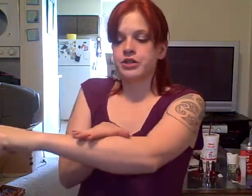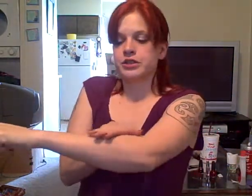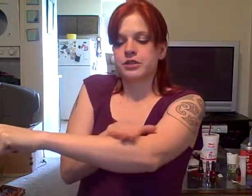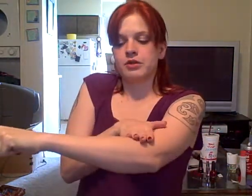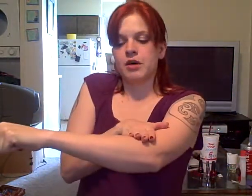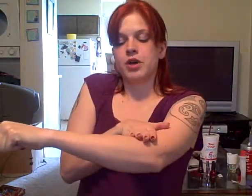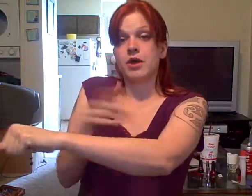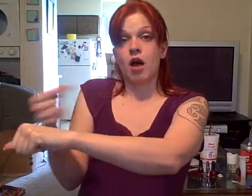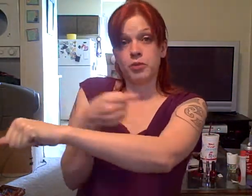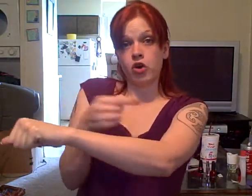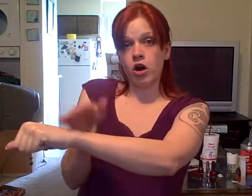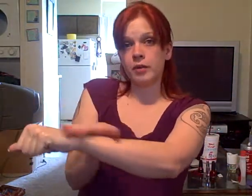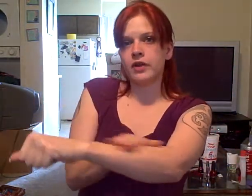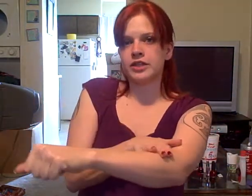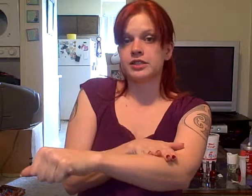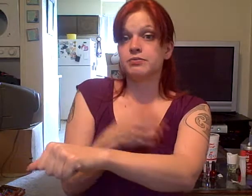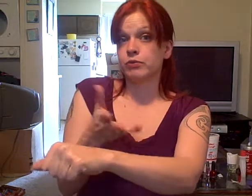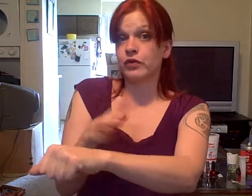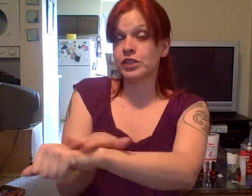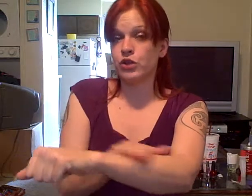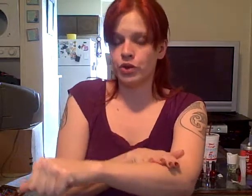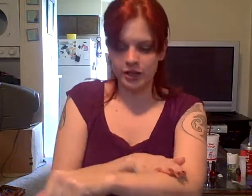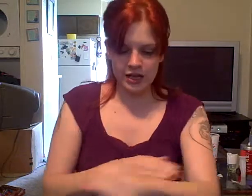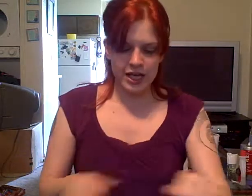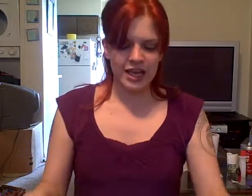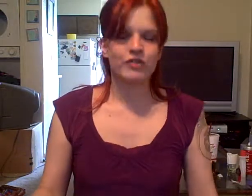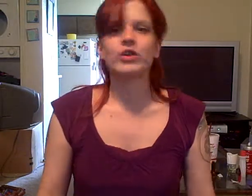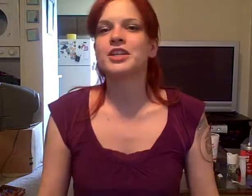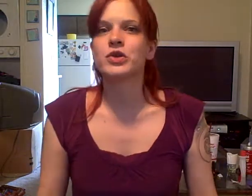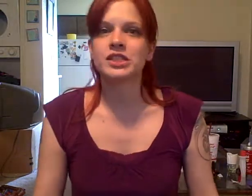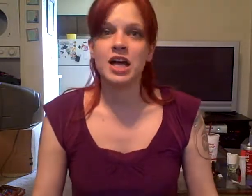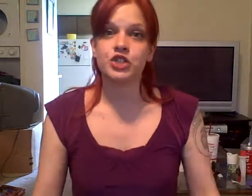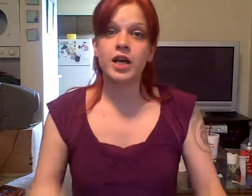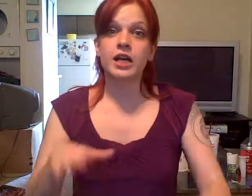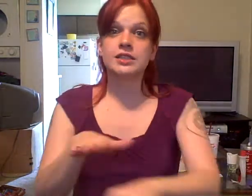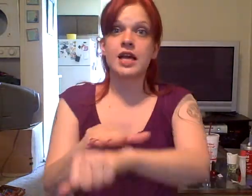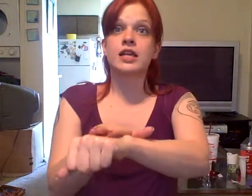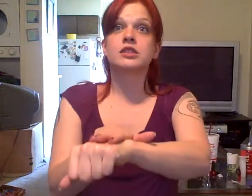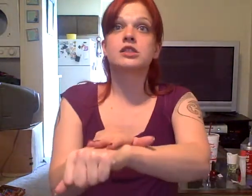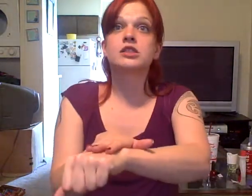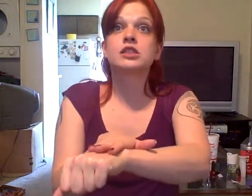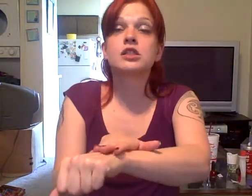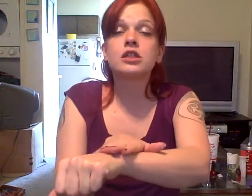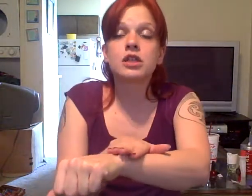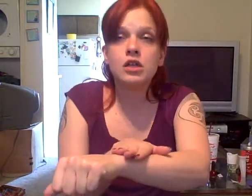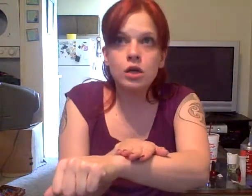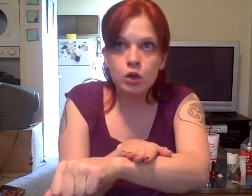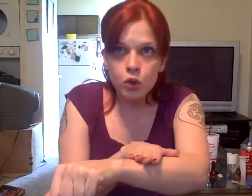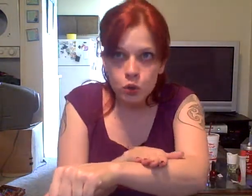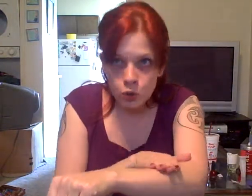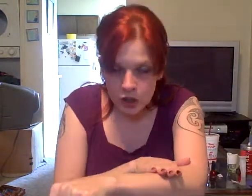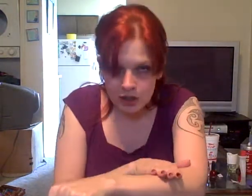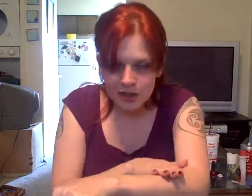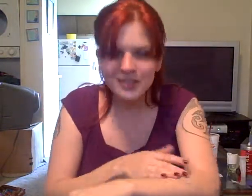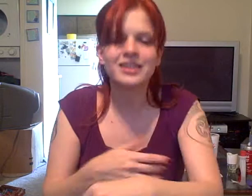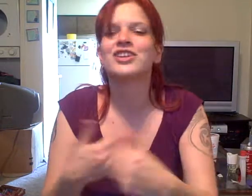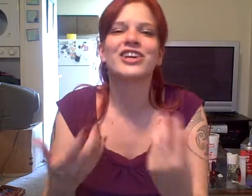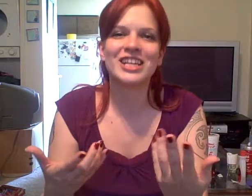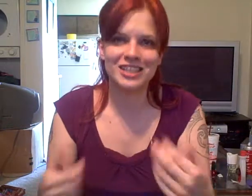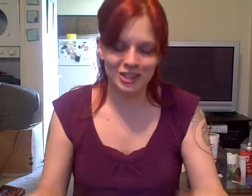it's coming up your arm and that it's moving slowly. If you need to exaggerate and say slow, then you can exaggerate